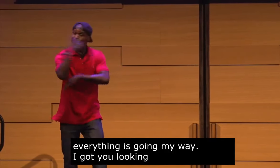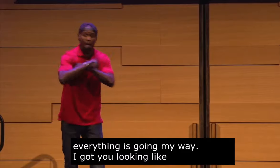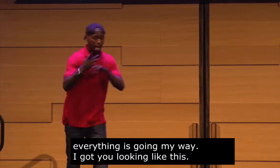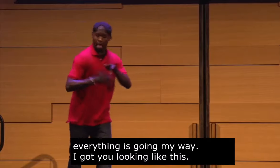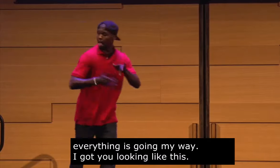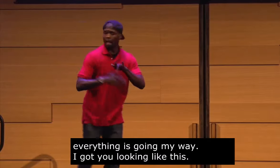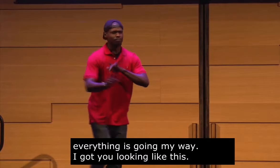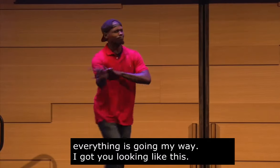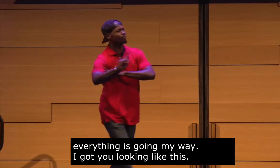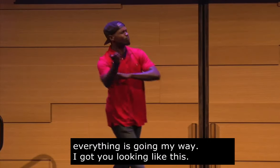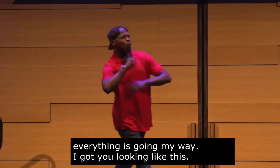a day go by.